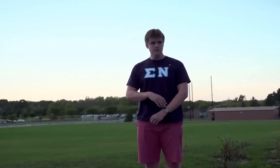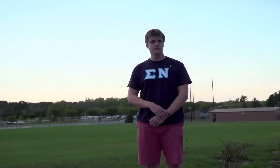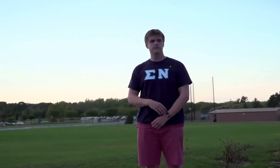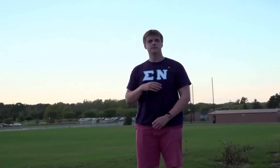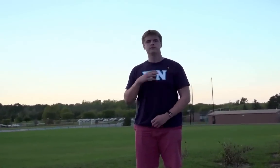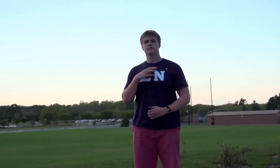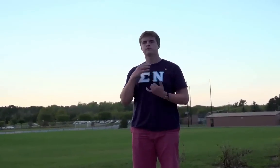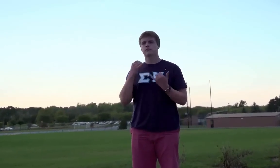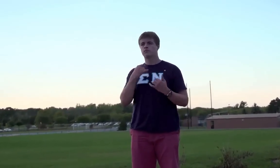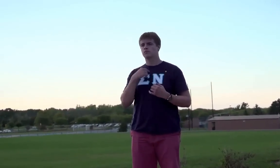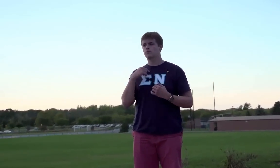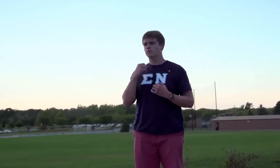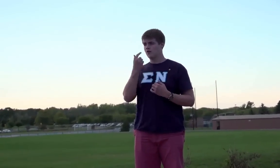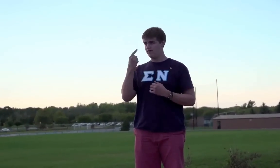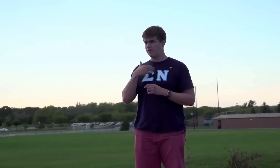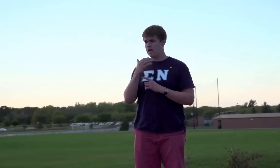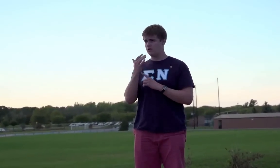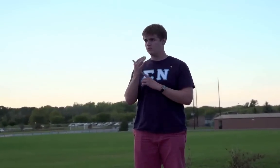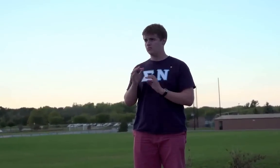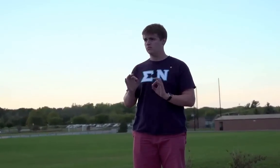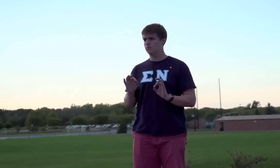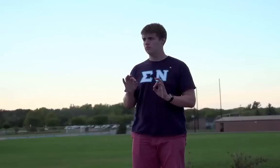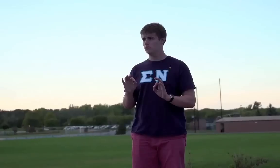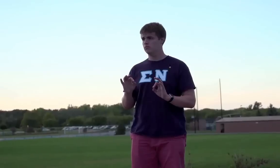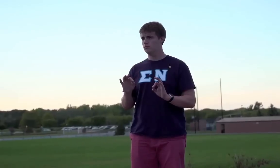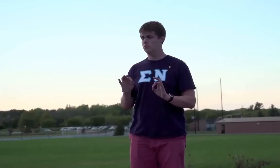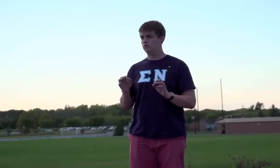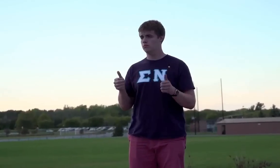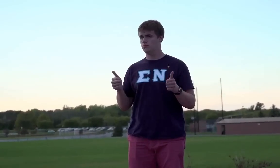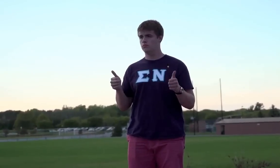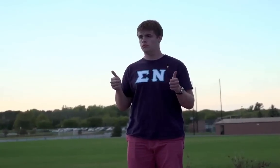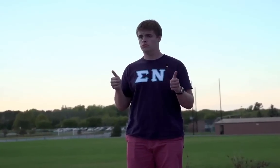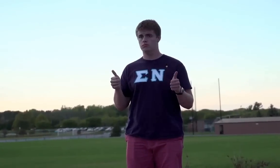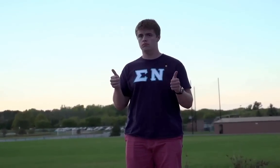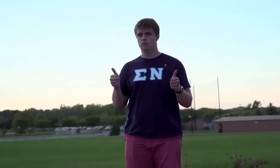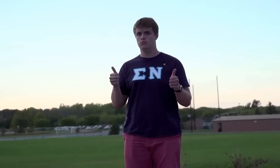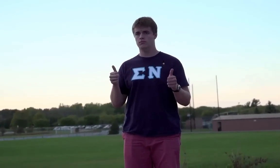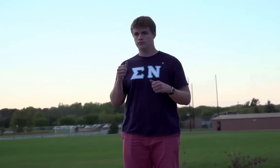Okay, thank you. Does everybody have their candles?